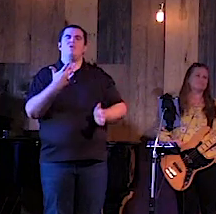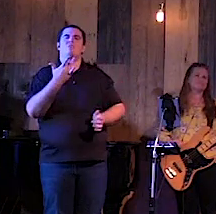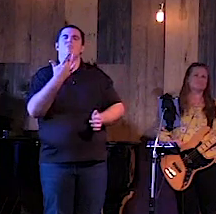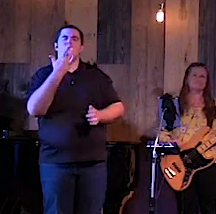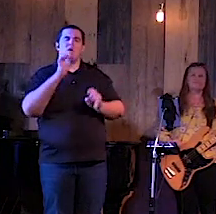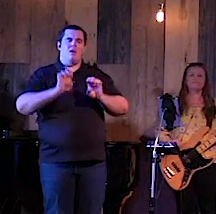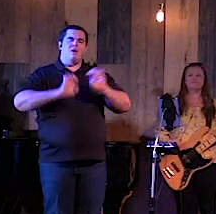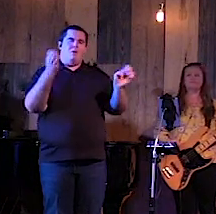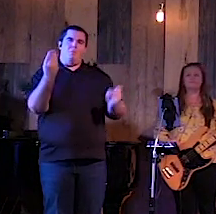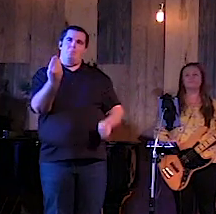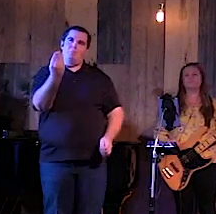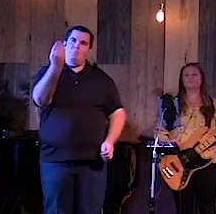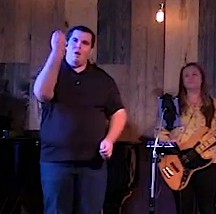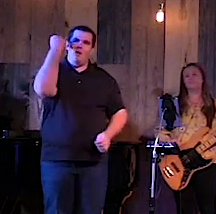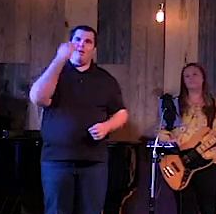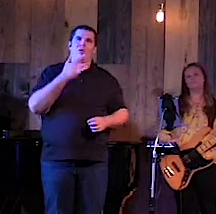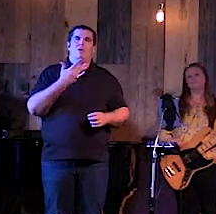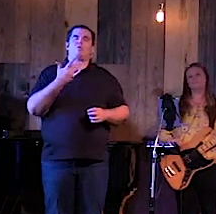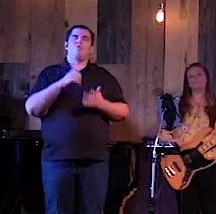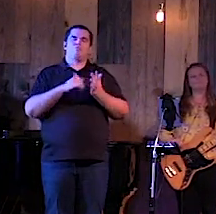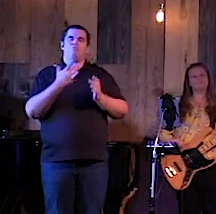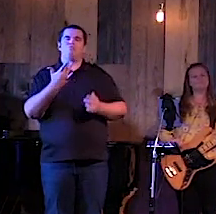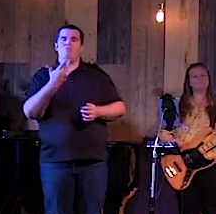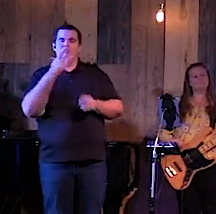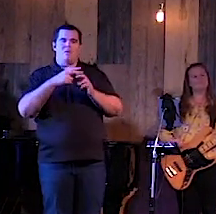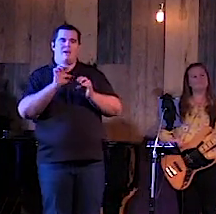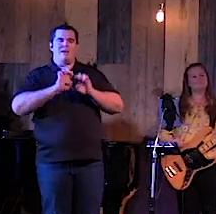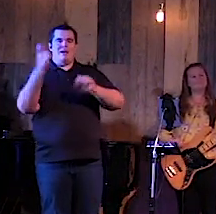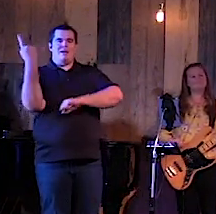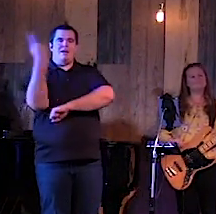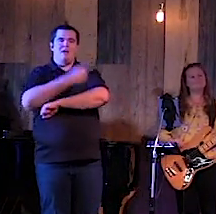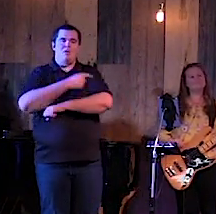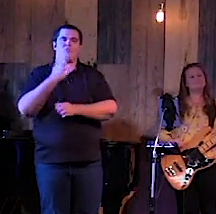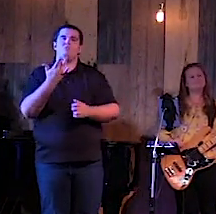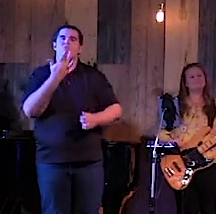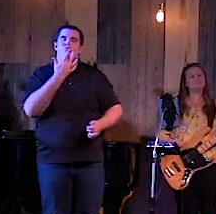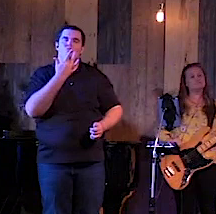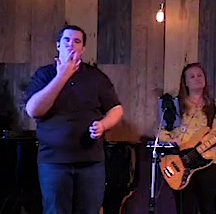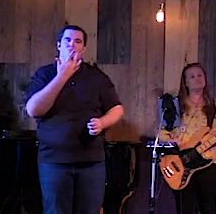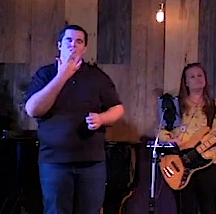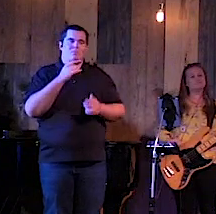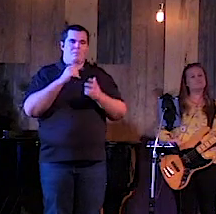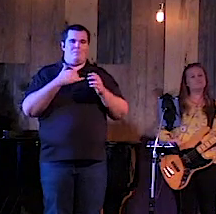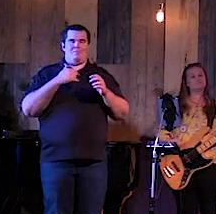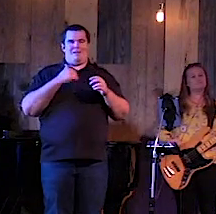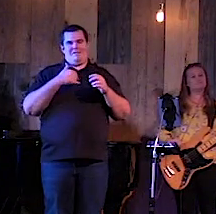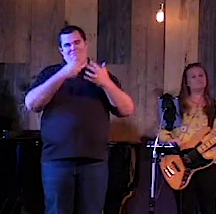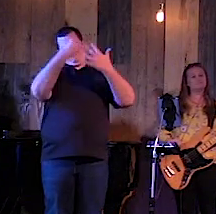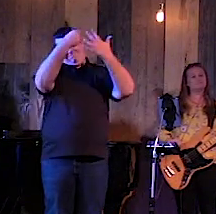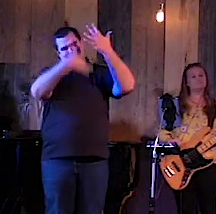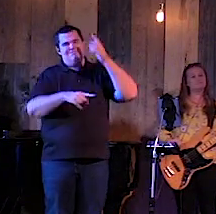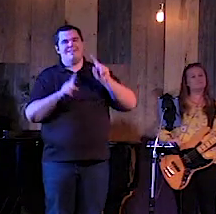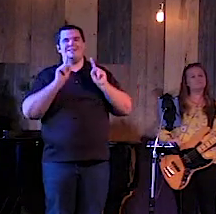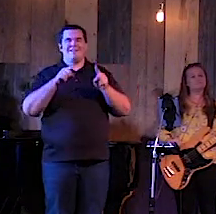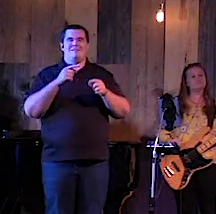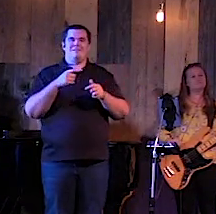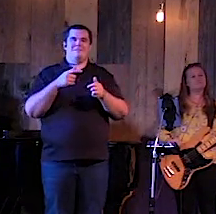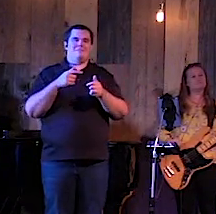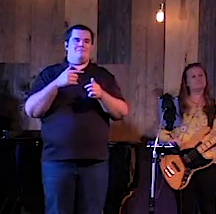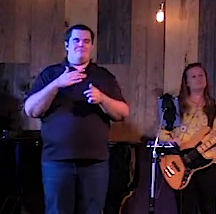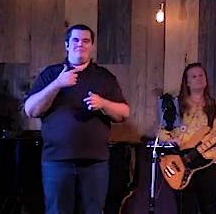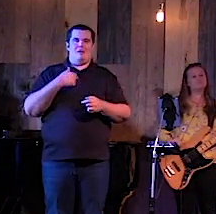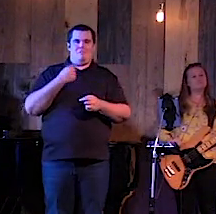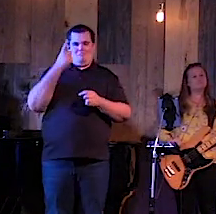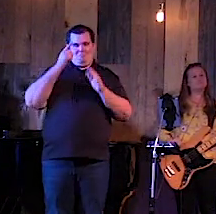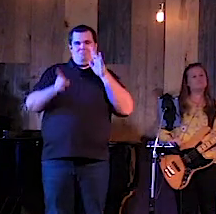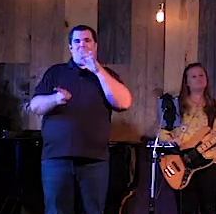favorite Easter memory or the thing you like best about Easter Day? Now, I have a lot of answers, but I'll just give you one that comes to my